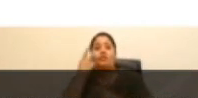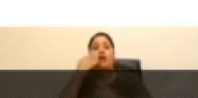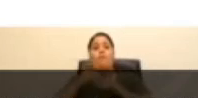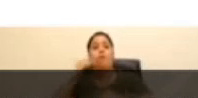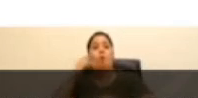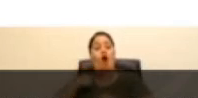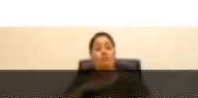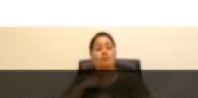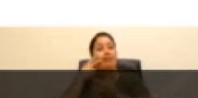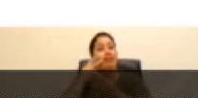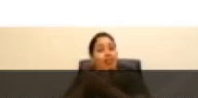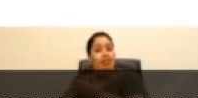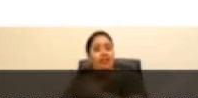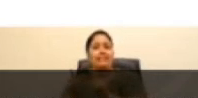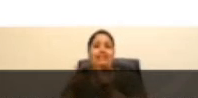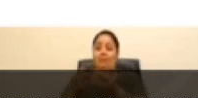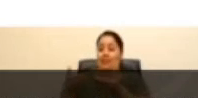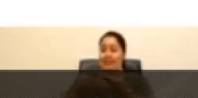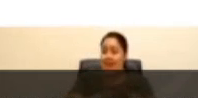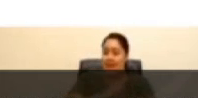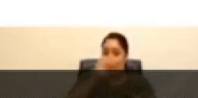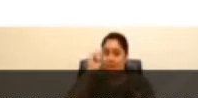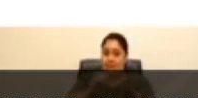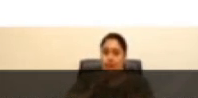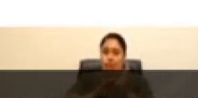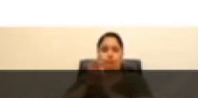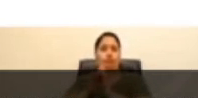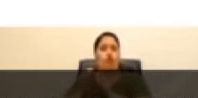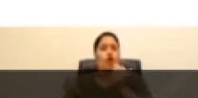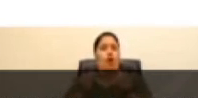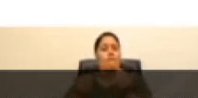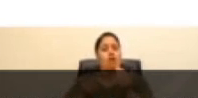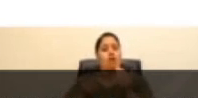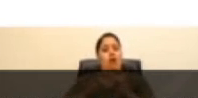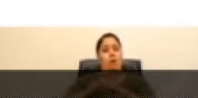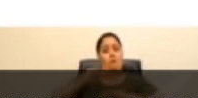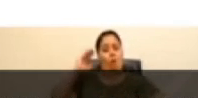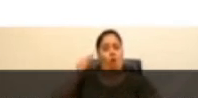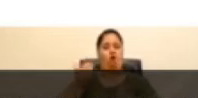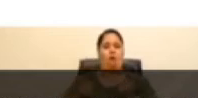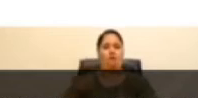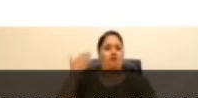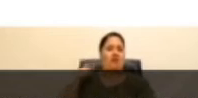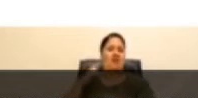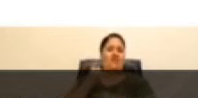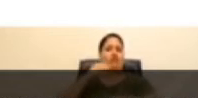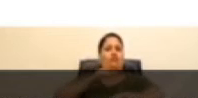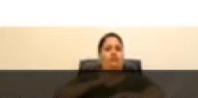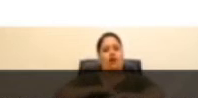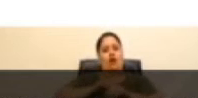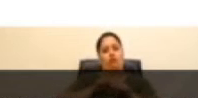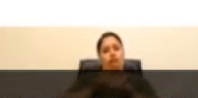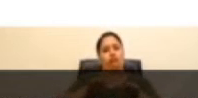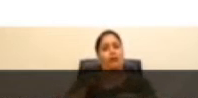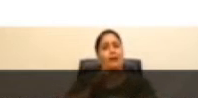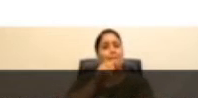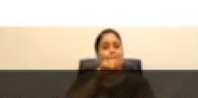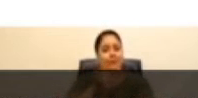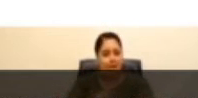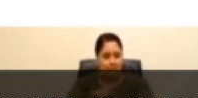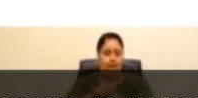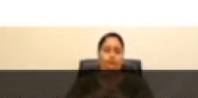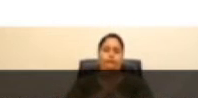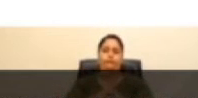approaching as much as we saw in the first wave. These slides suggest a hint of a decrease, but we have also